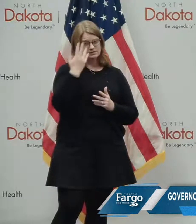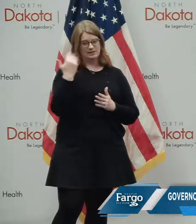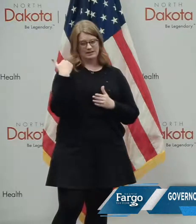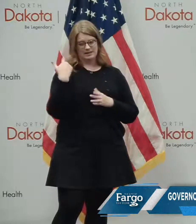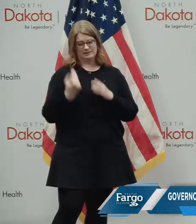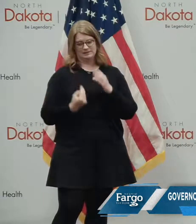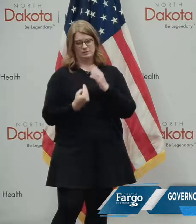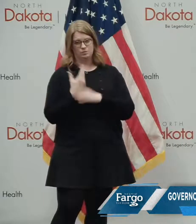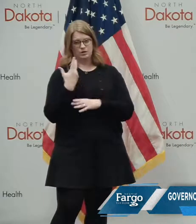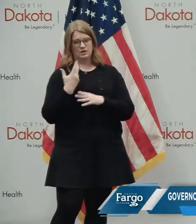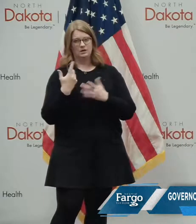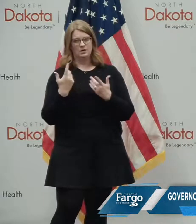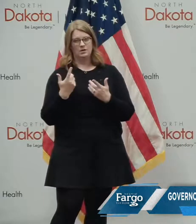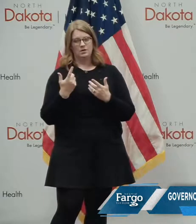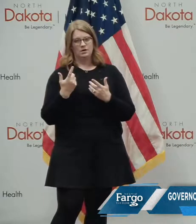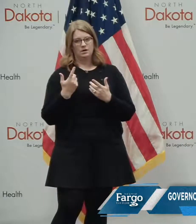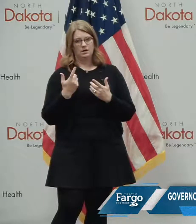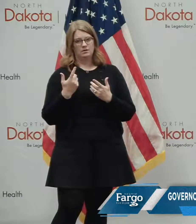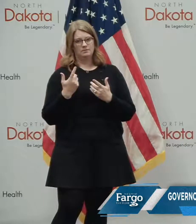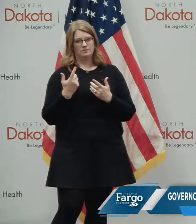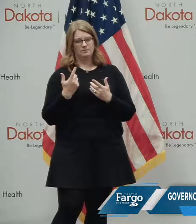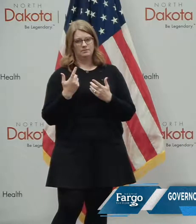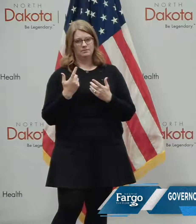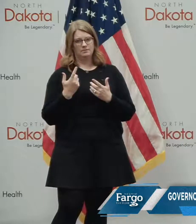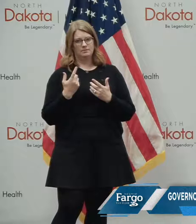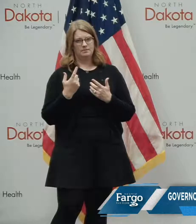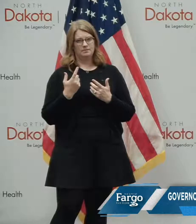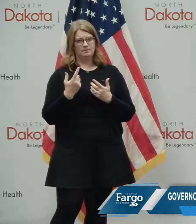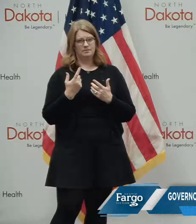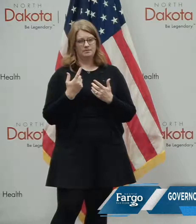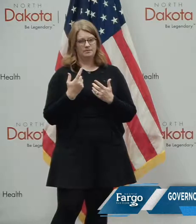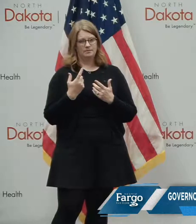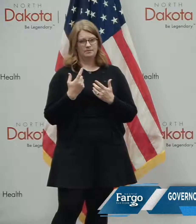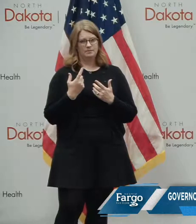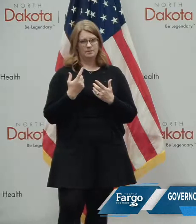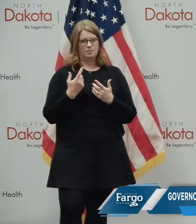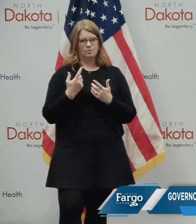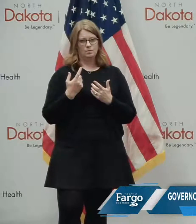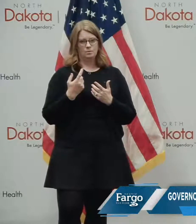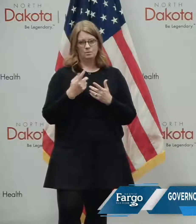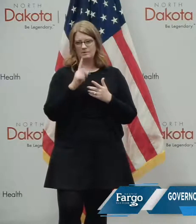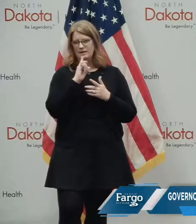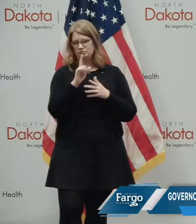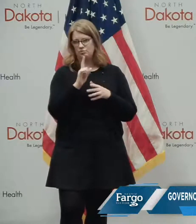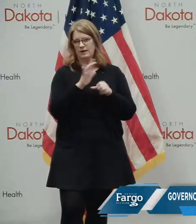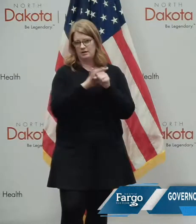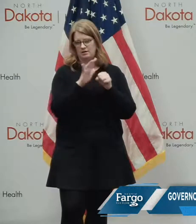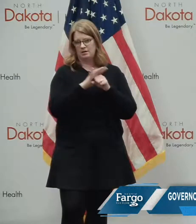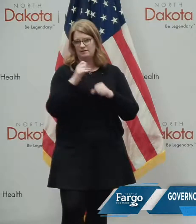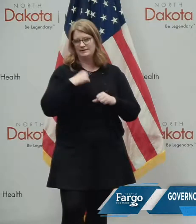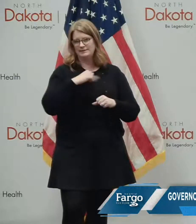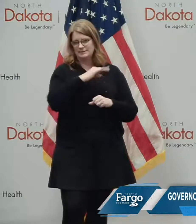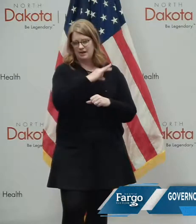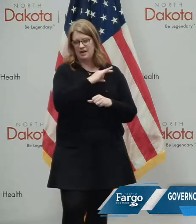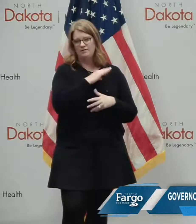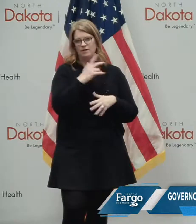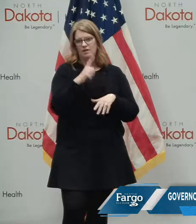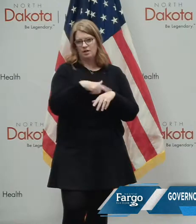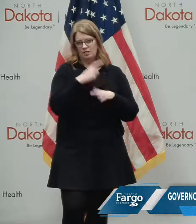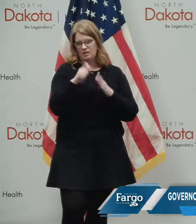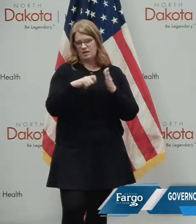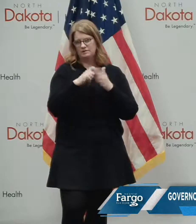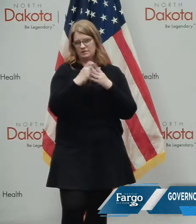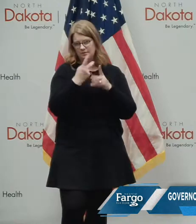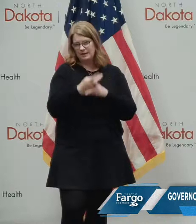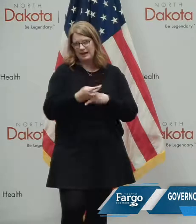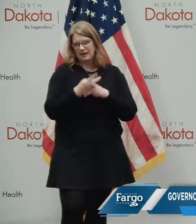were trying to make sure that we could make sure that we were staffed appropriately in long-term care facilities, particularly when we're with